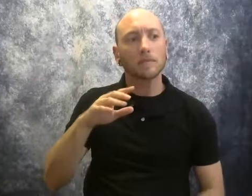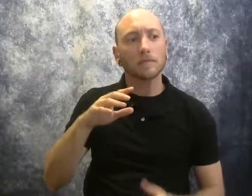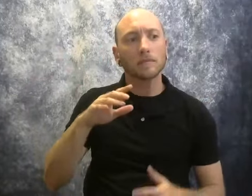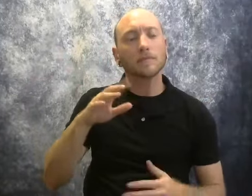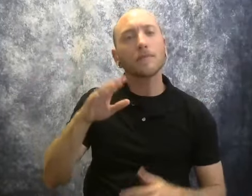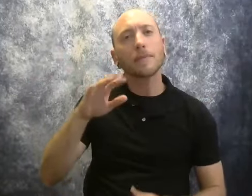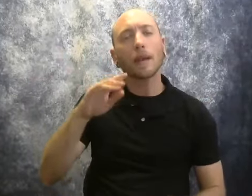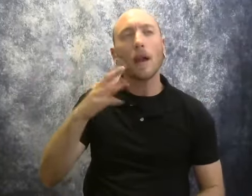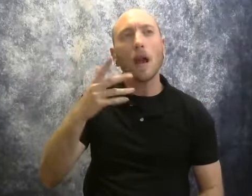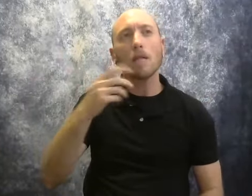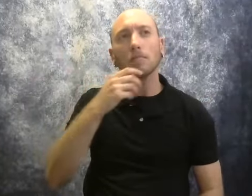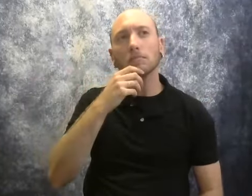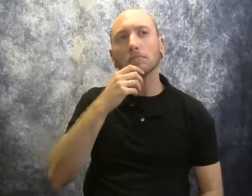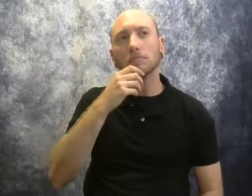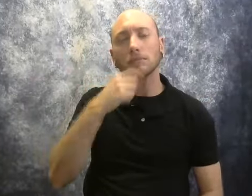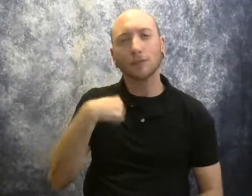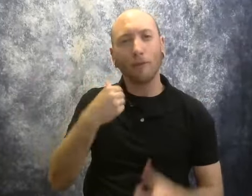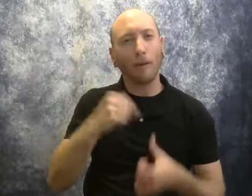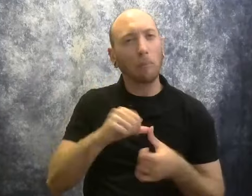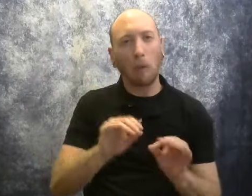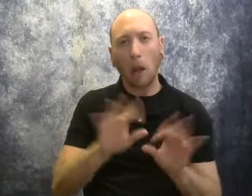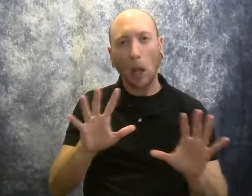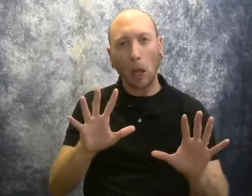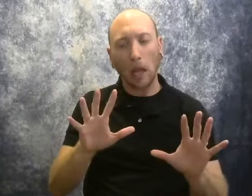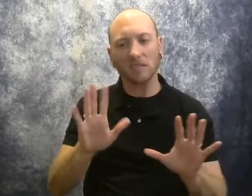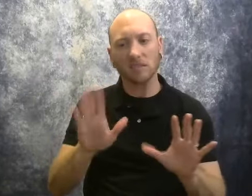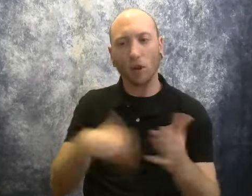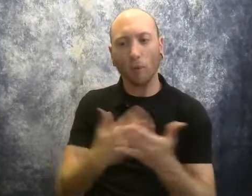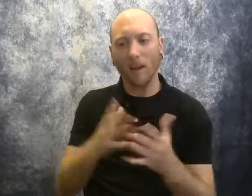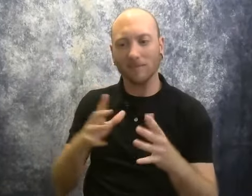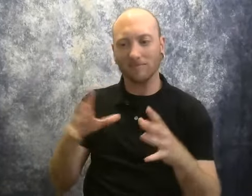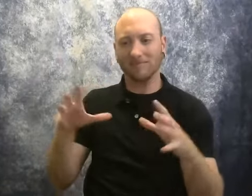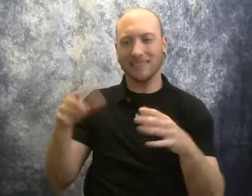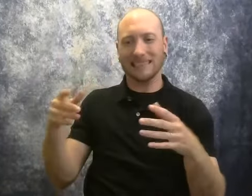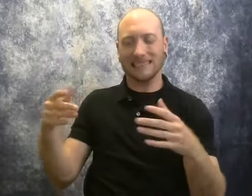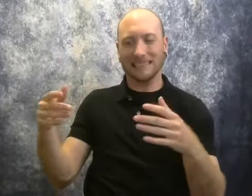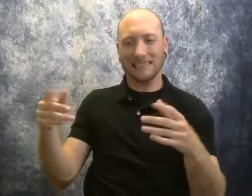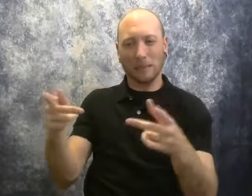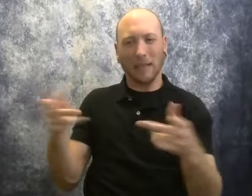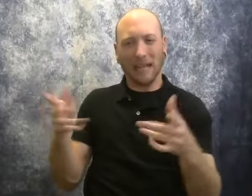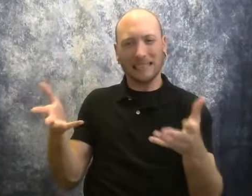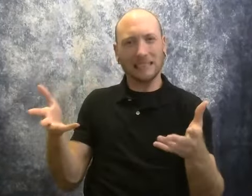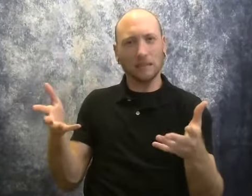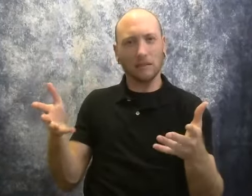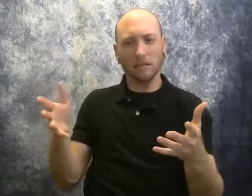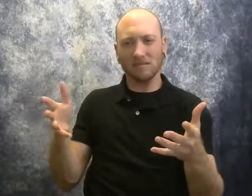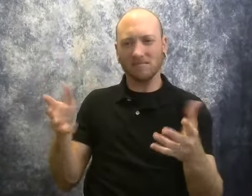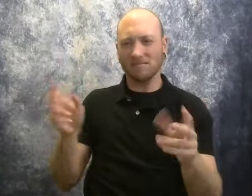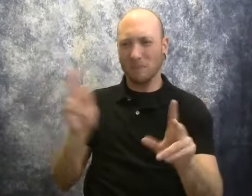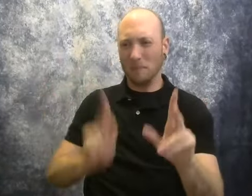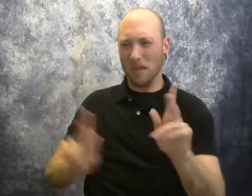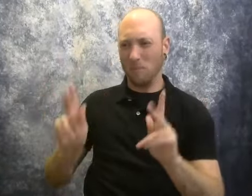we learned a lot more English. And so I remember clearly being in this place, totally lost, and